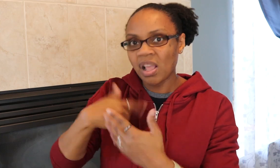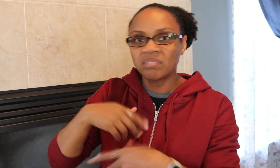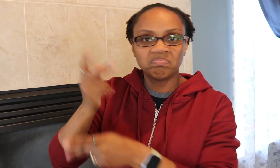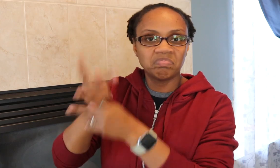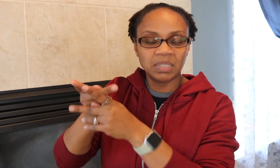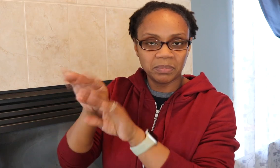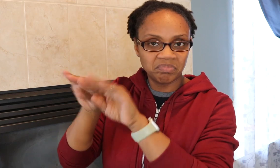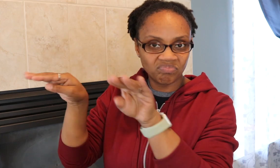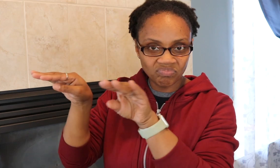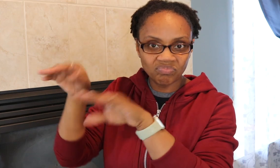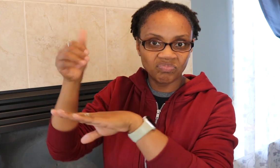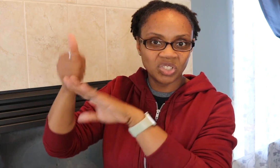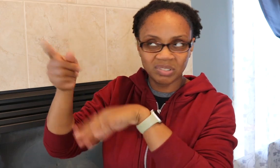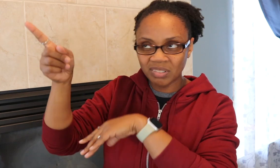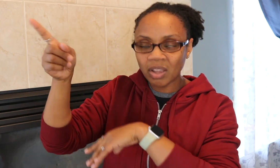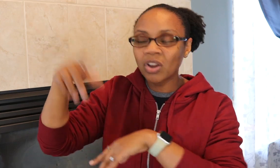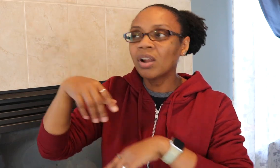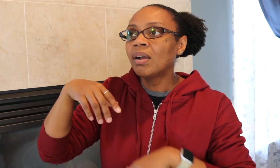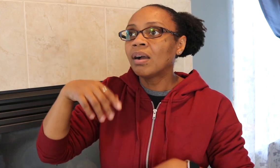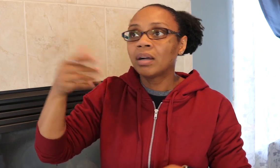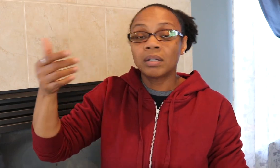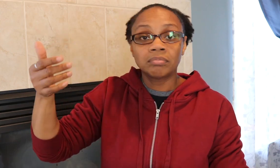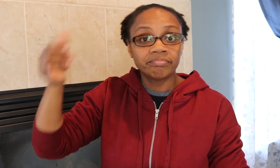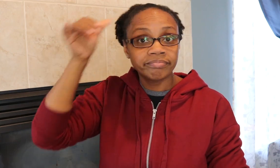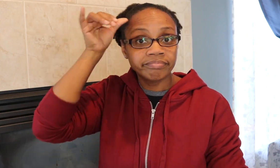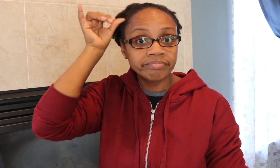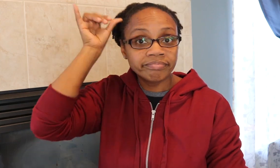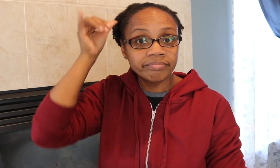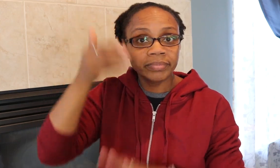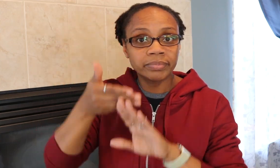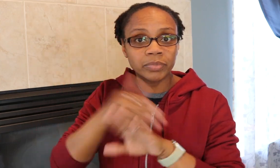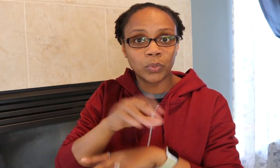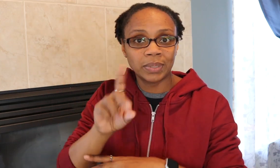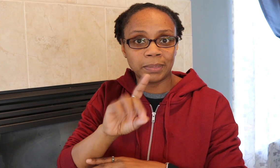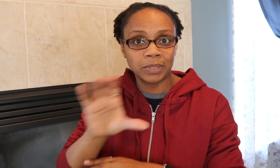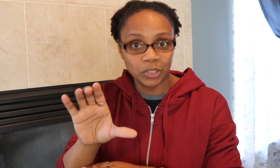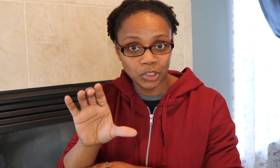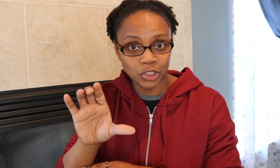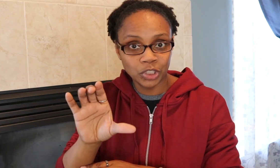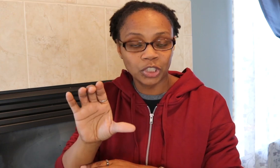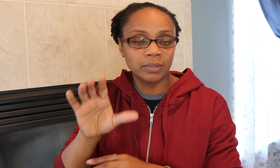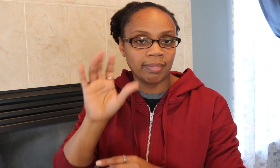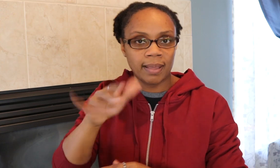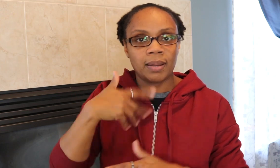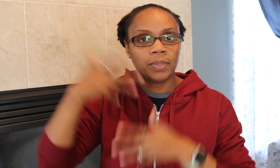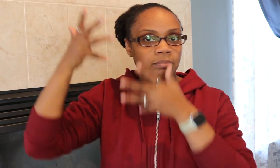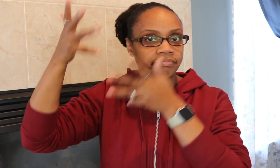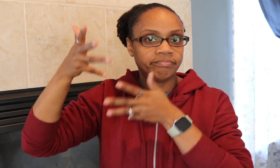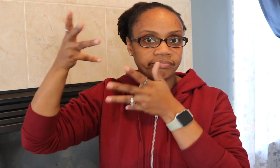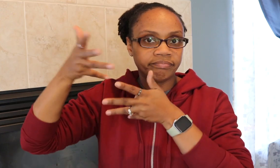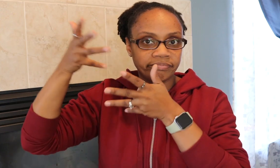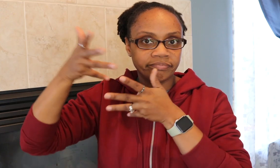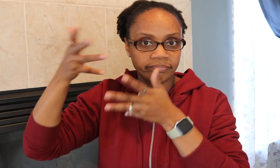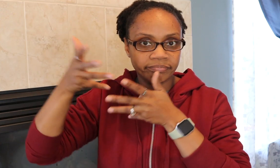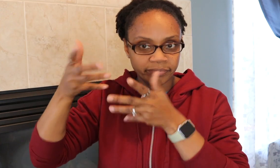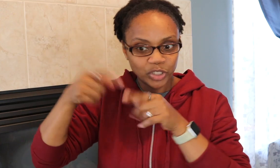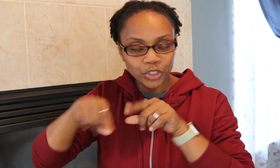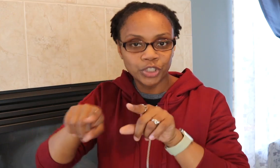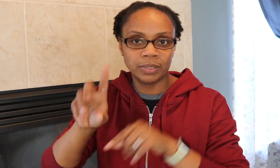your shower. That's what I do. I keep it in a bottle on the shelf in my shower. I apply it to my scalp before deep conditioning, and I just